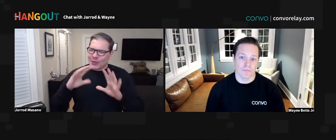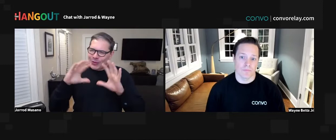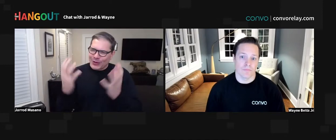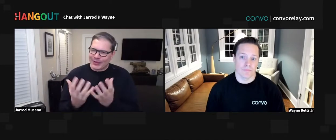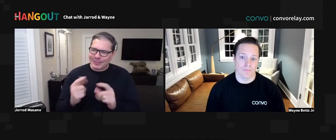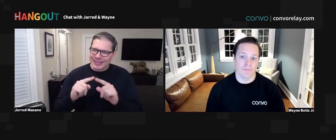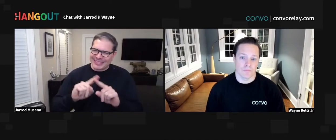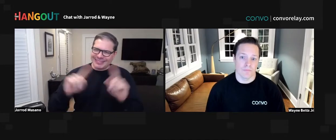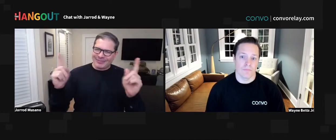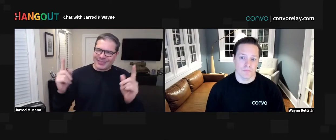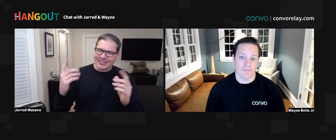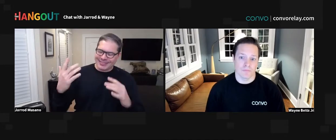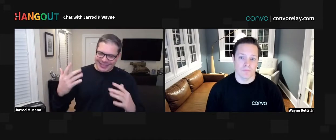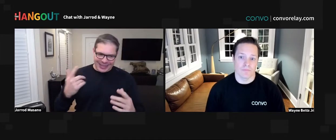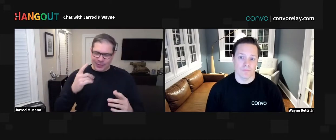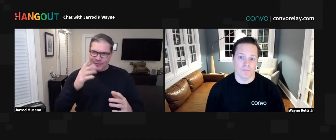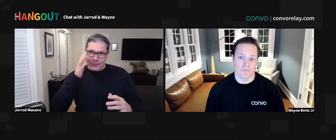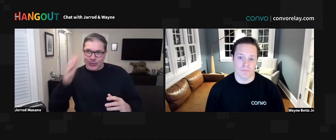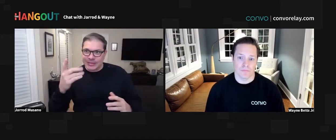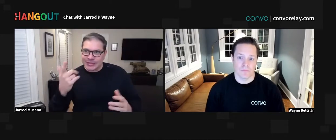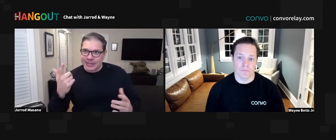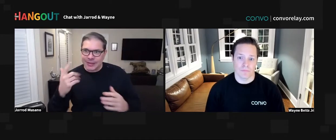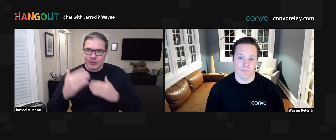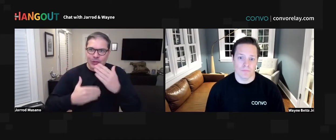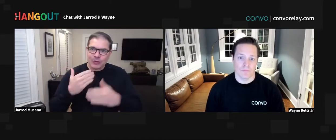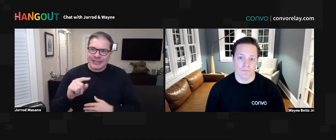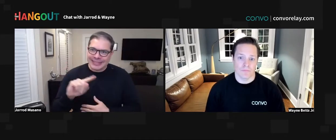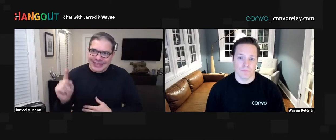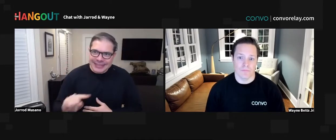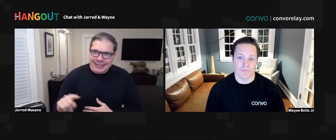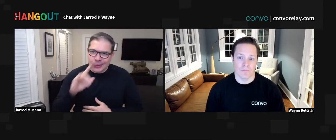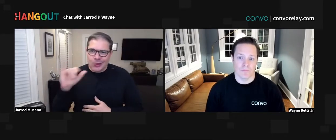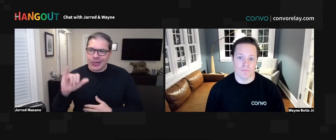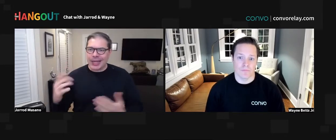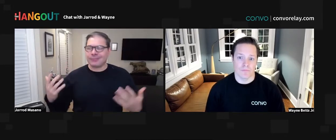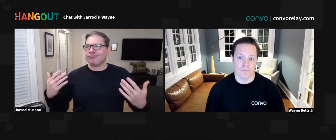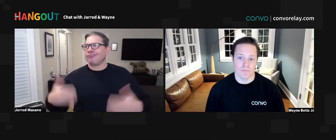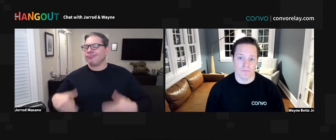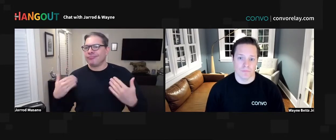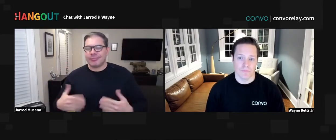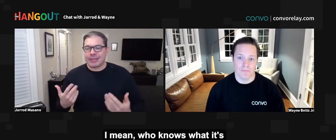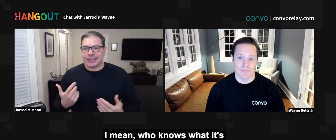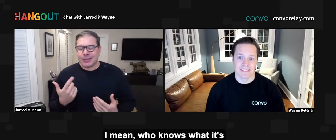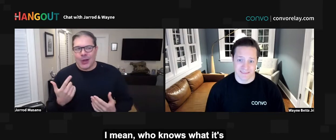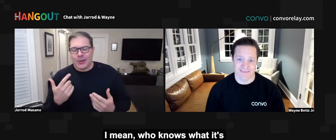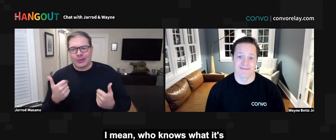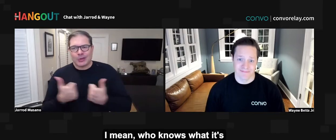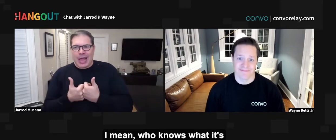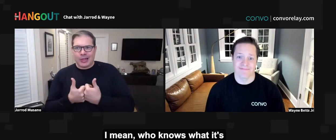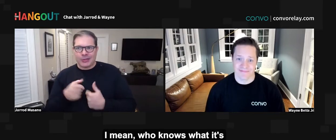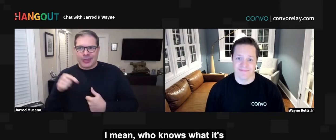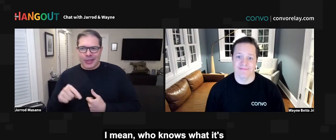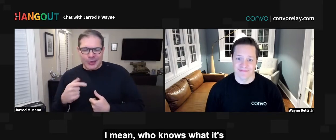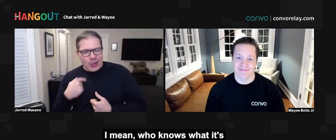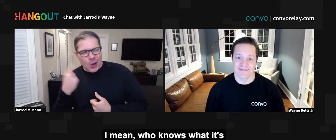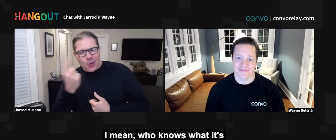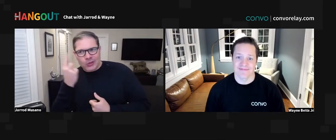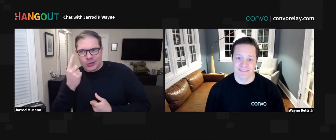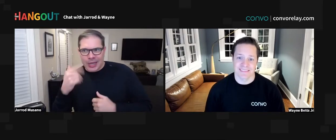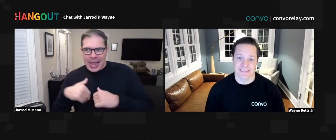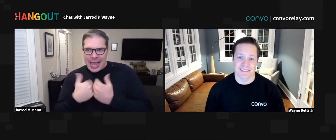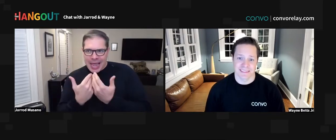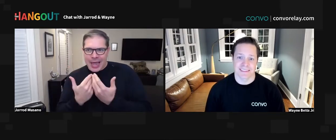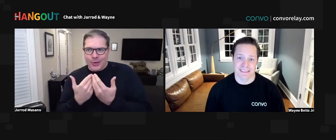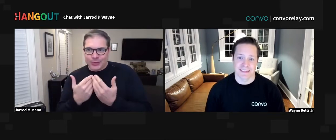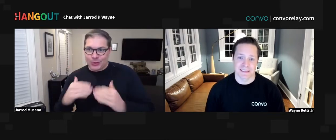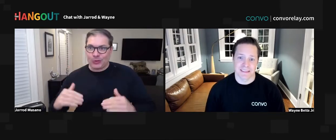work hard, you'll succeed. Today's society is very different, however. Generation Z, I mean, who knows what it's going to look like for them?